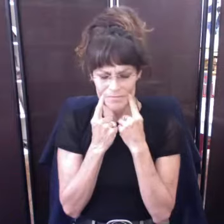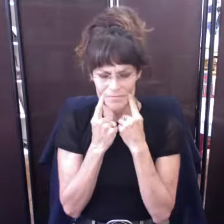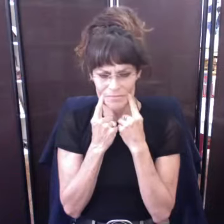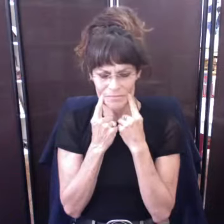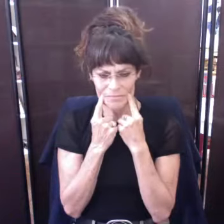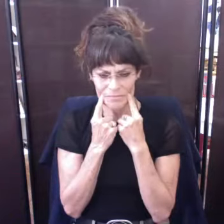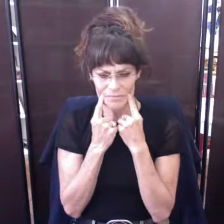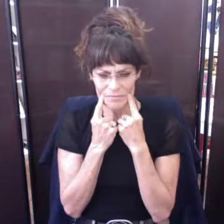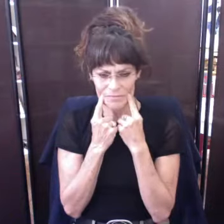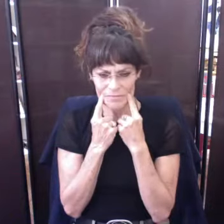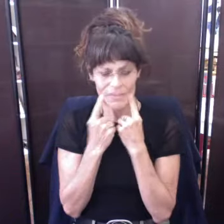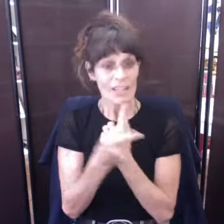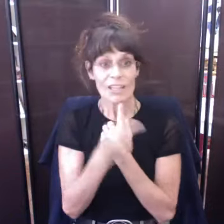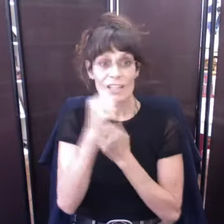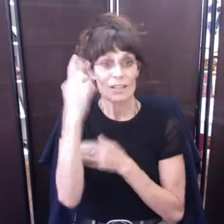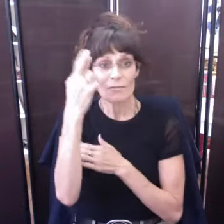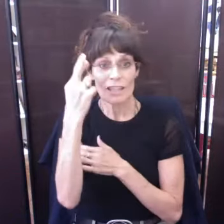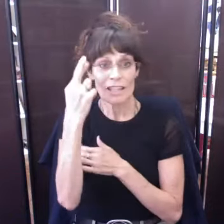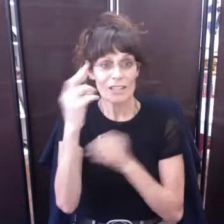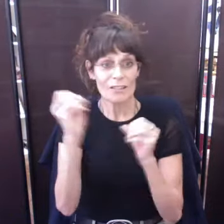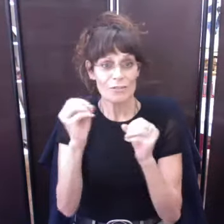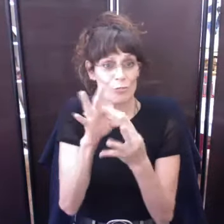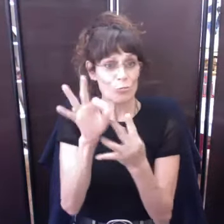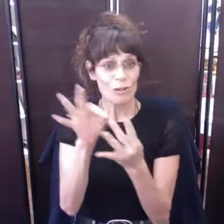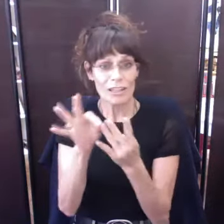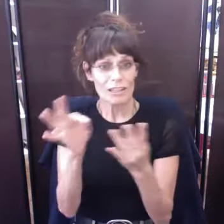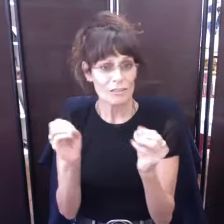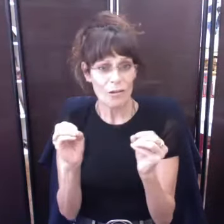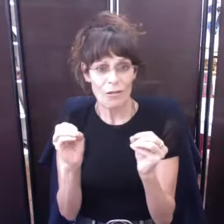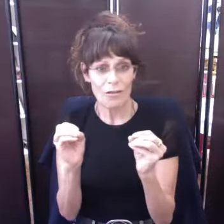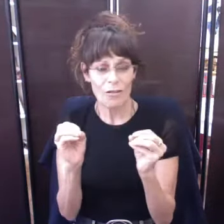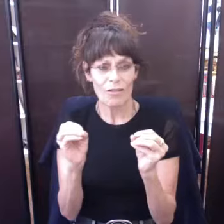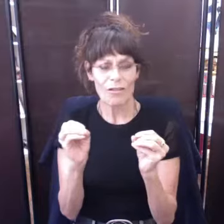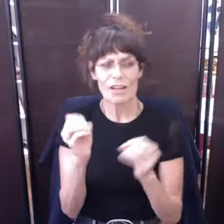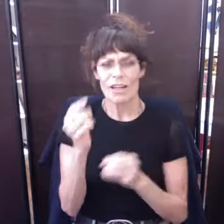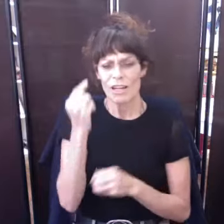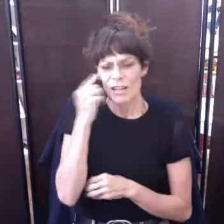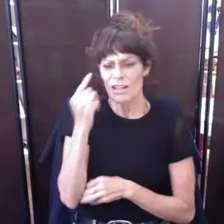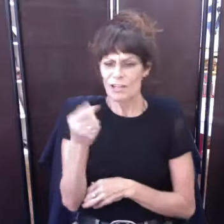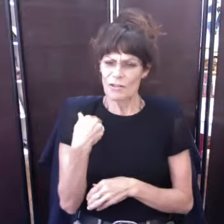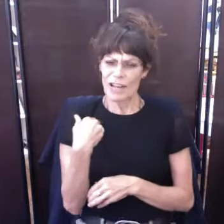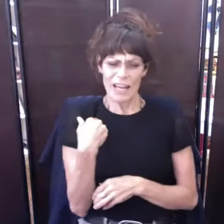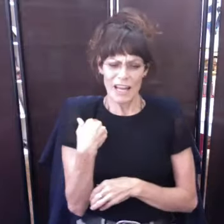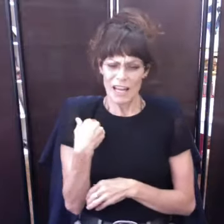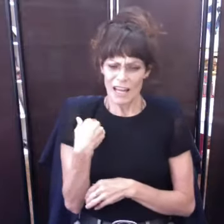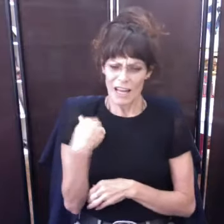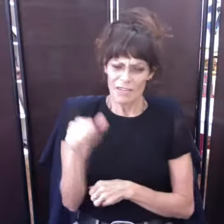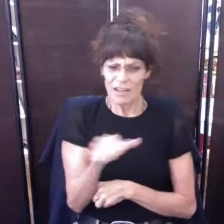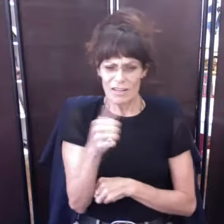she just didn't realize she didn't have a choice anymore, you know? Everybody thinks they have another, and they do, they have another relapse, but they don't